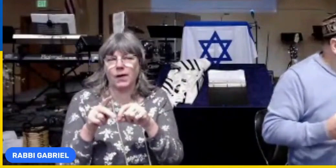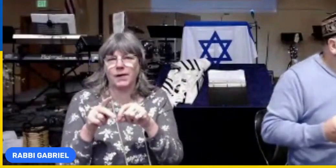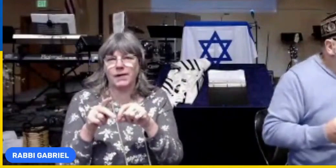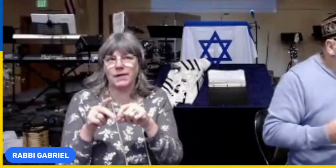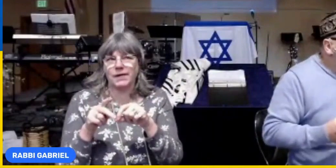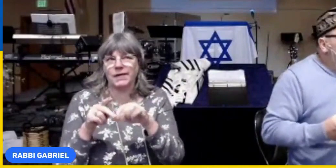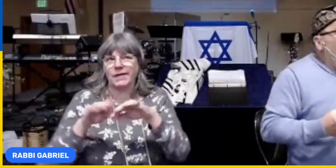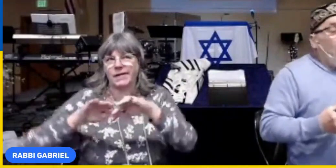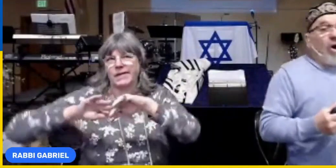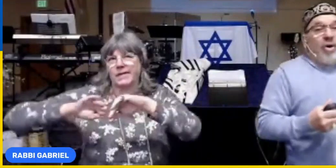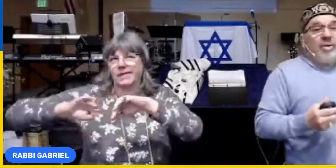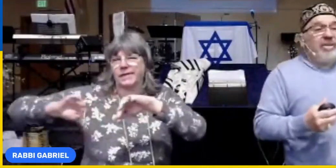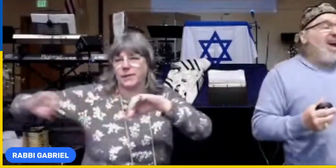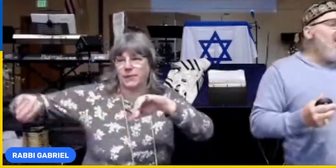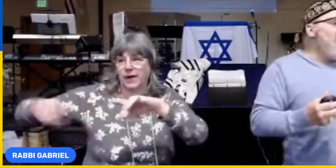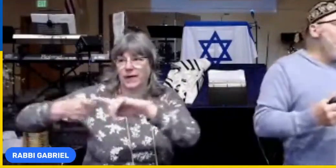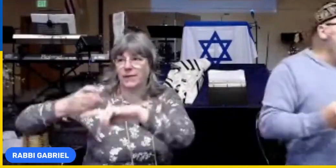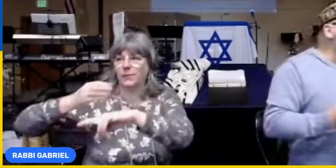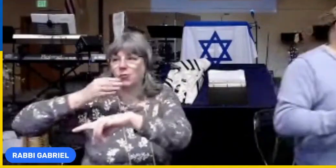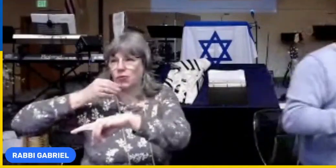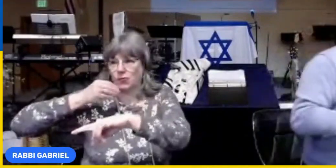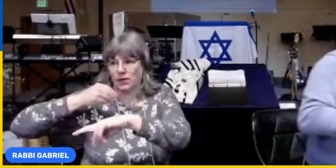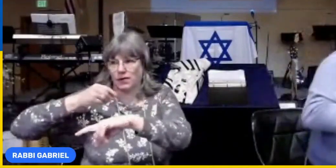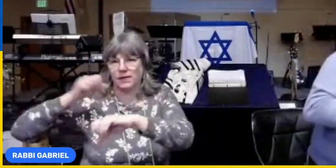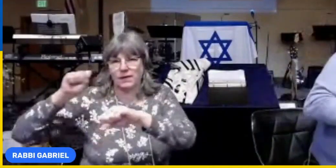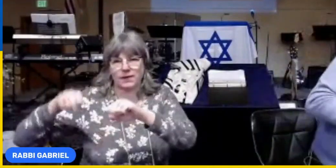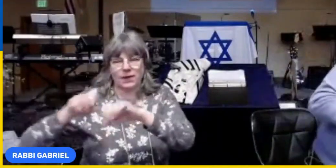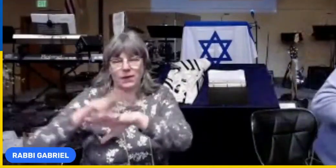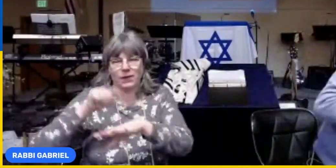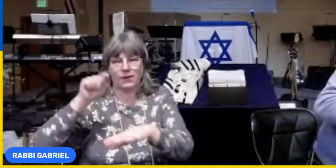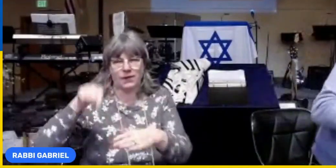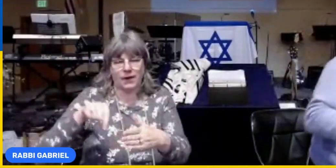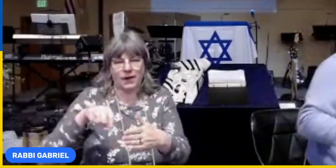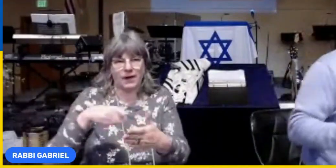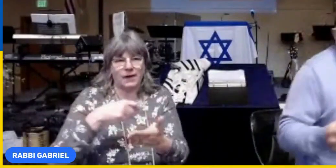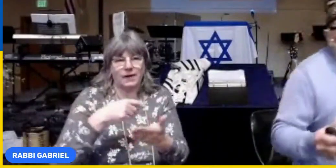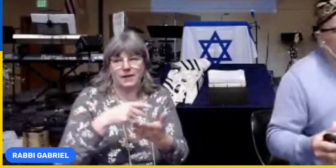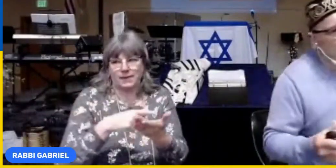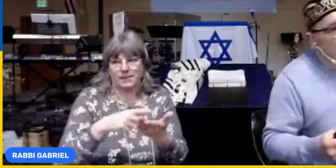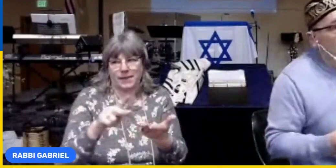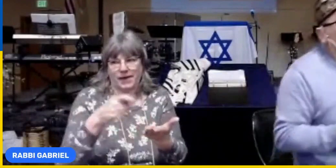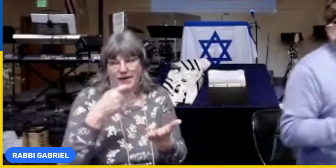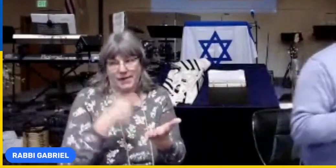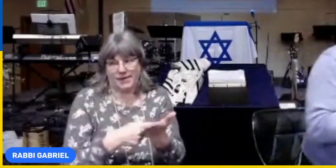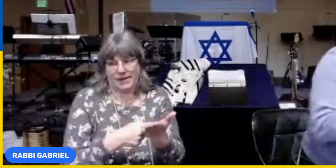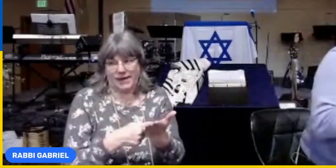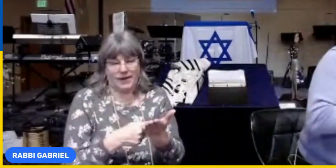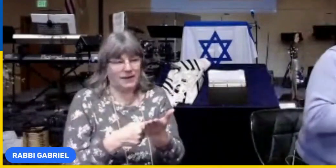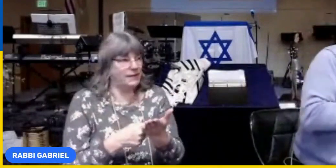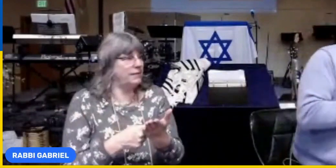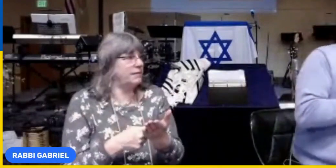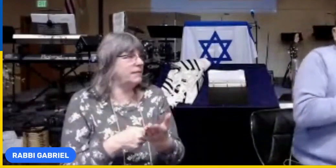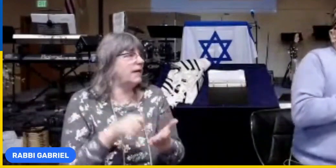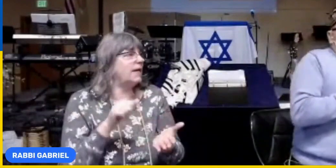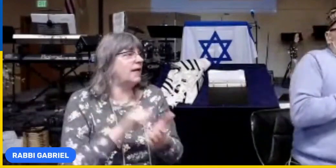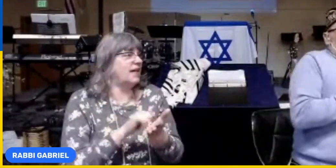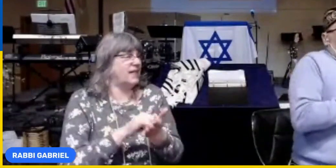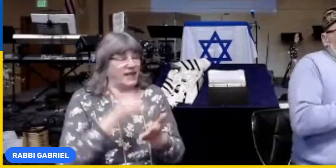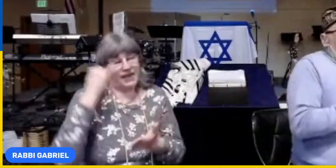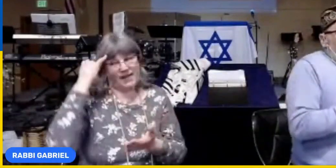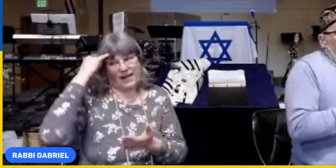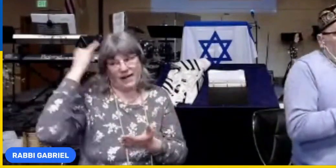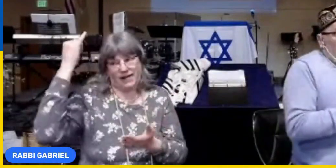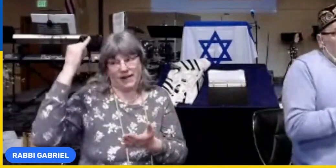to take that, or say, oh, you know, I'm not really Jewish, so I don't. And this idea